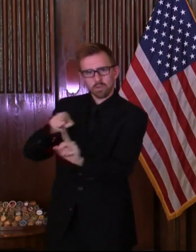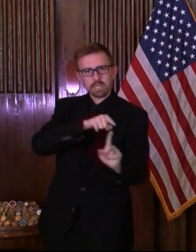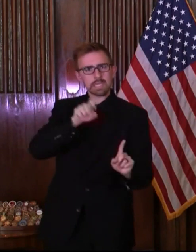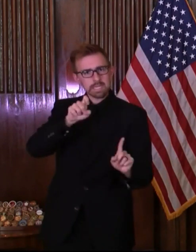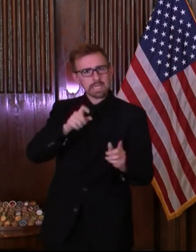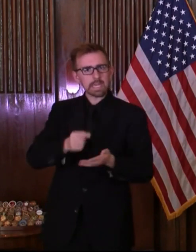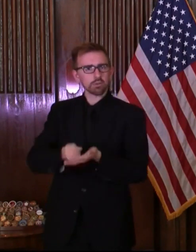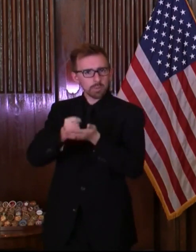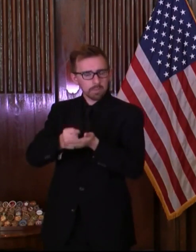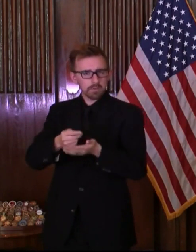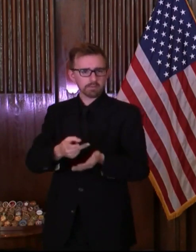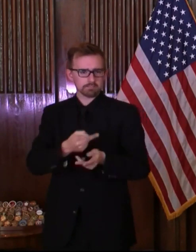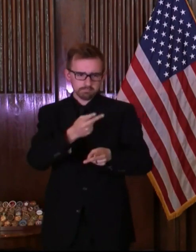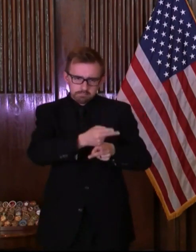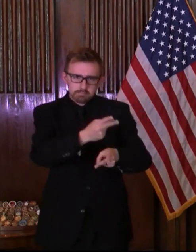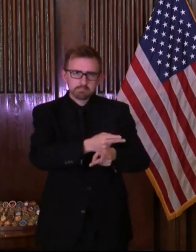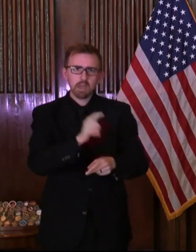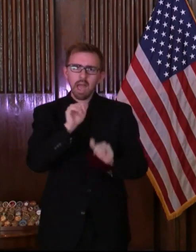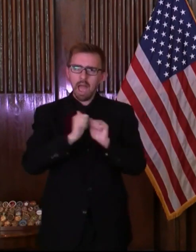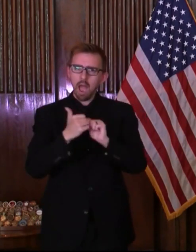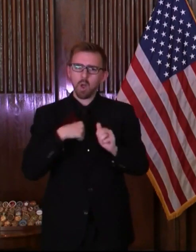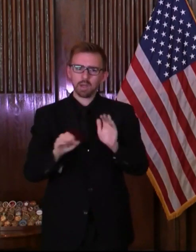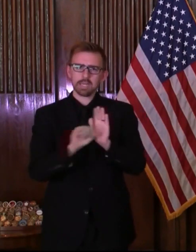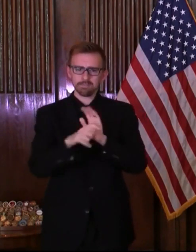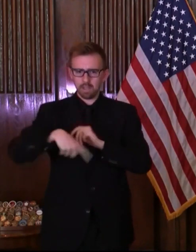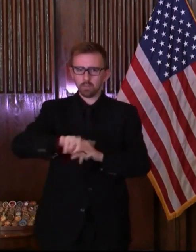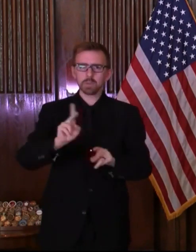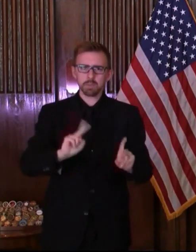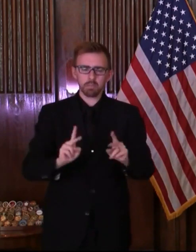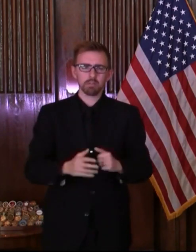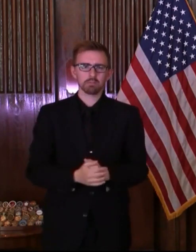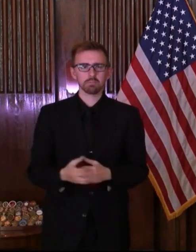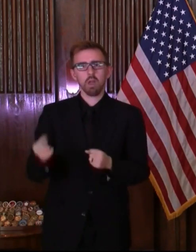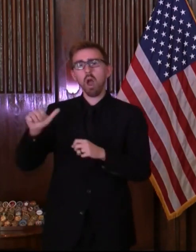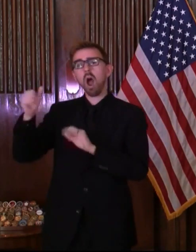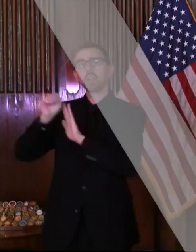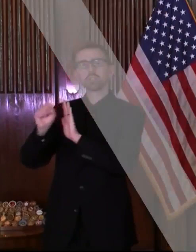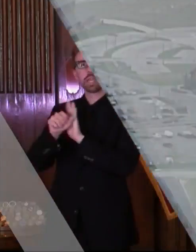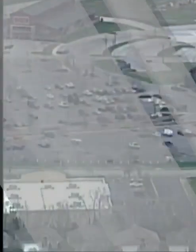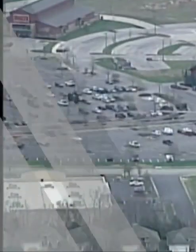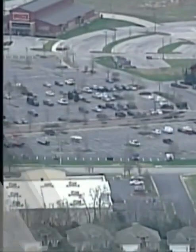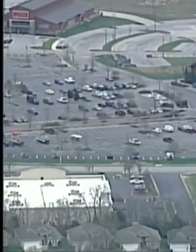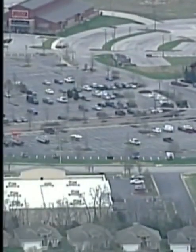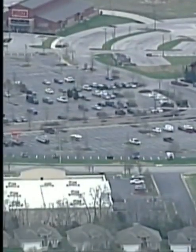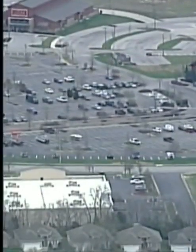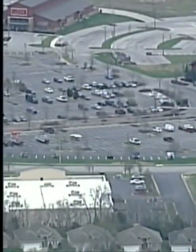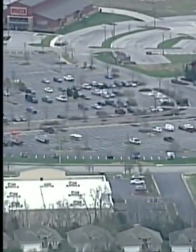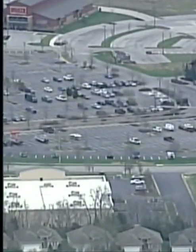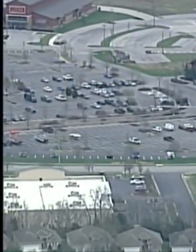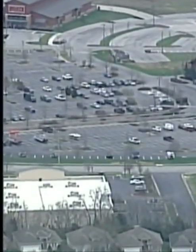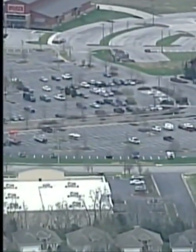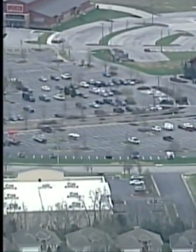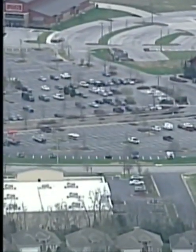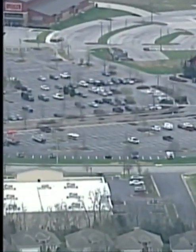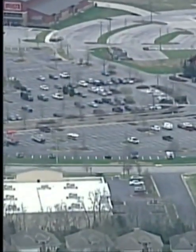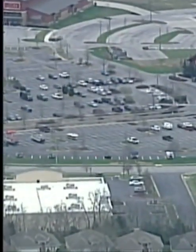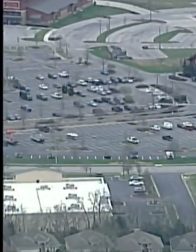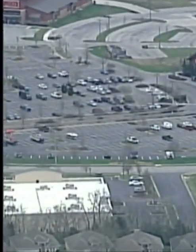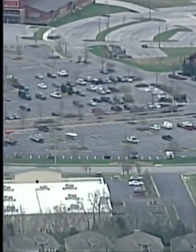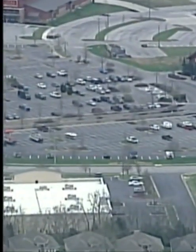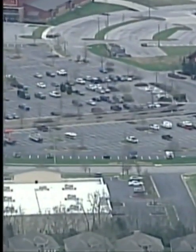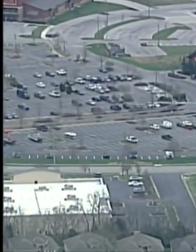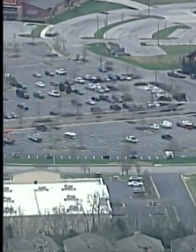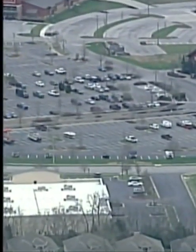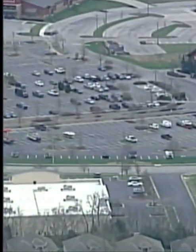need to be treated or how to identify those people. A lot of the states are not testing as much as we are. And new tonight, the Jackson County